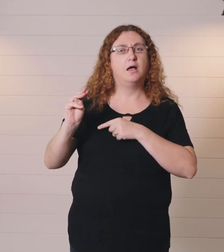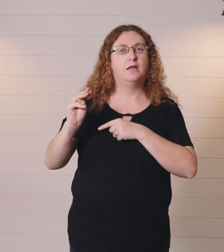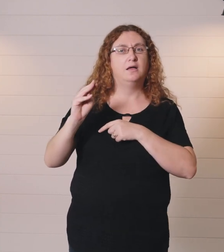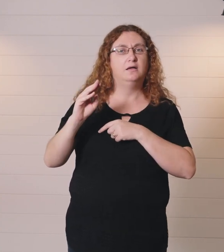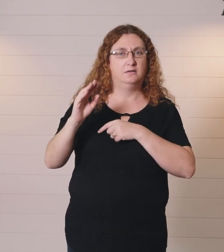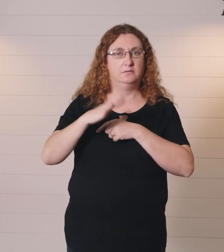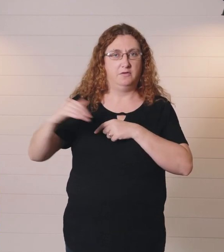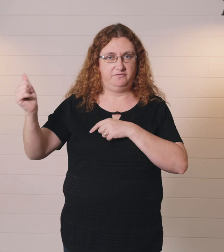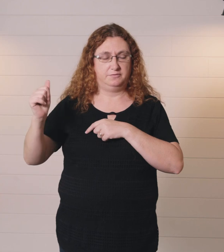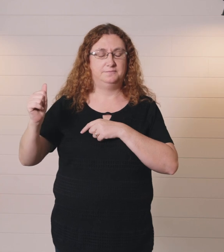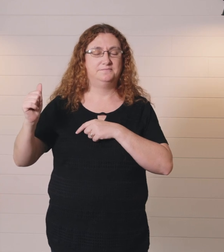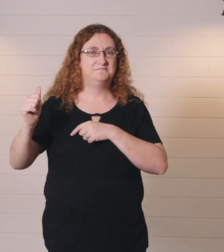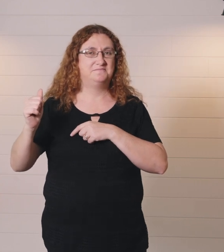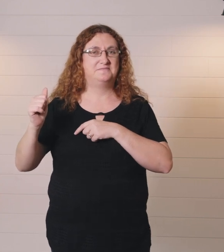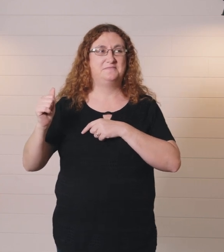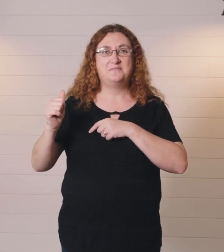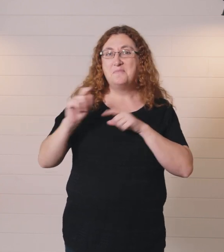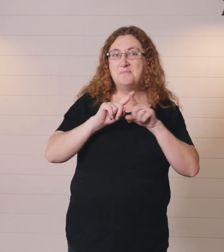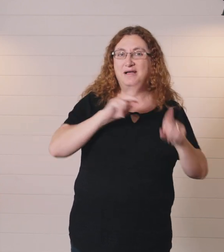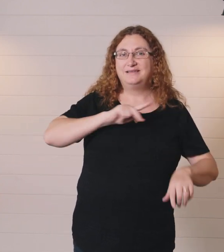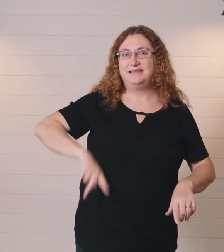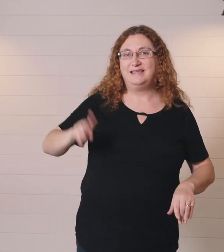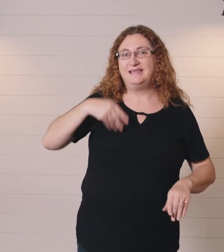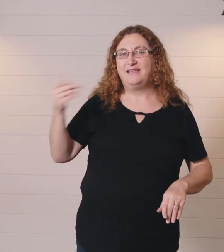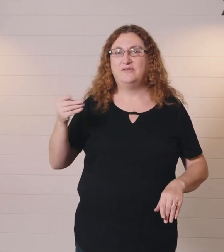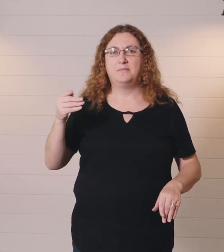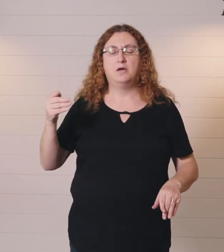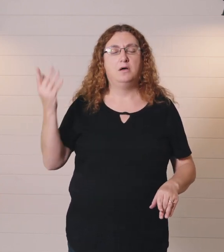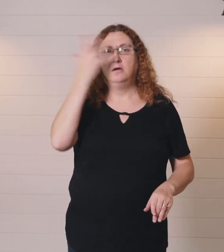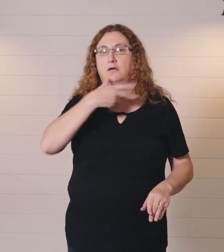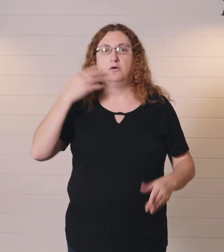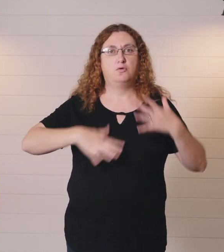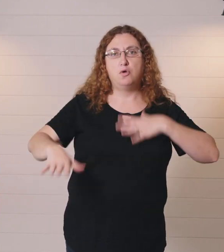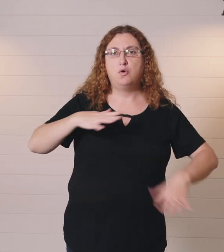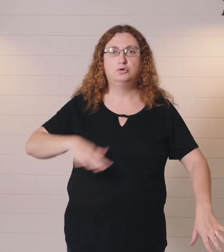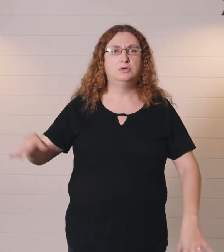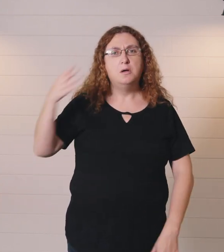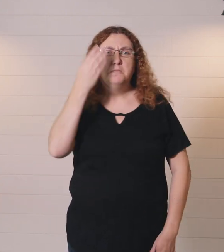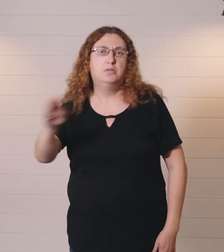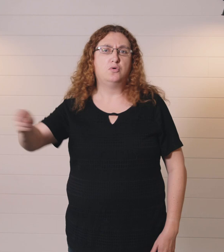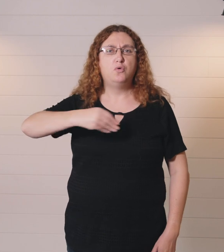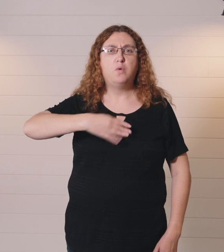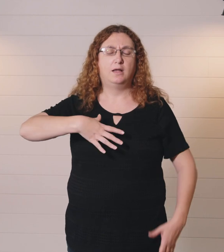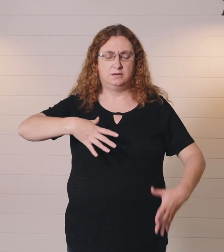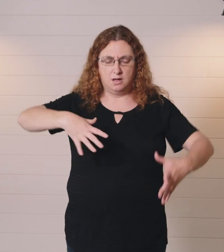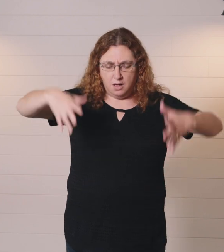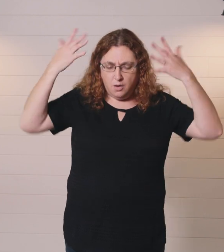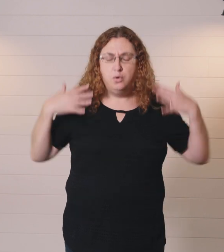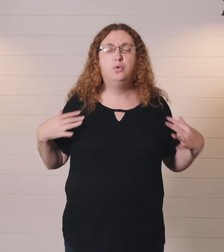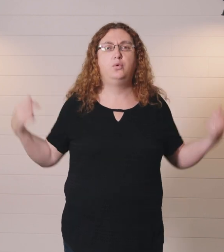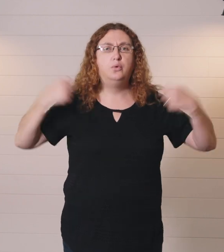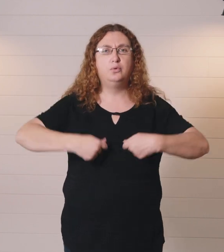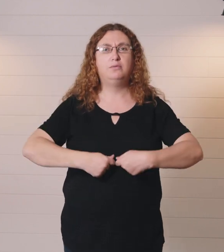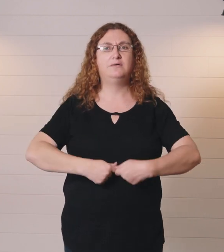Mordecai left the king's presence wearing royal garments of blue and white, a large crown of gold and a purple robe